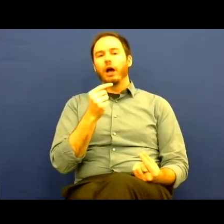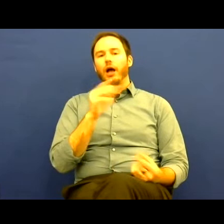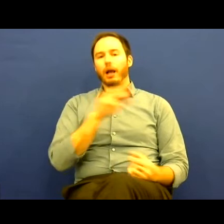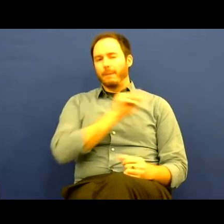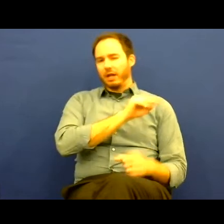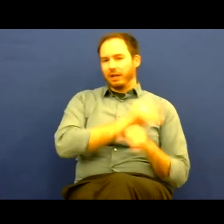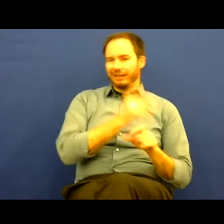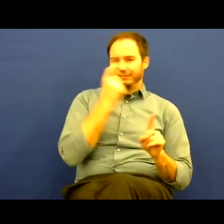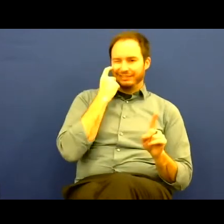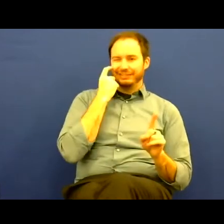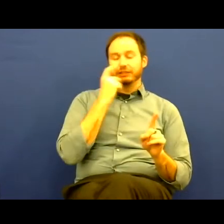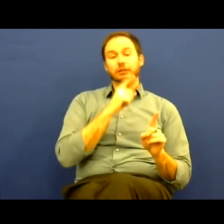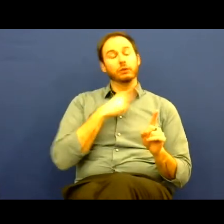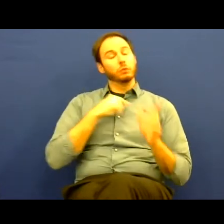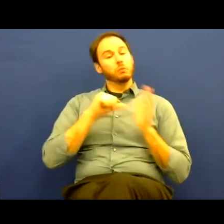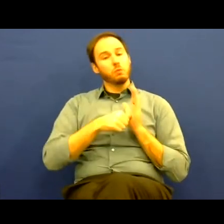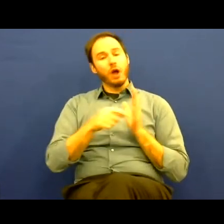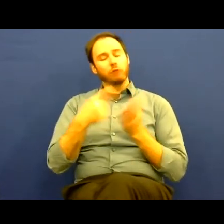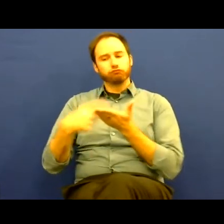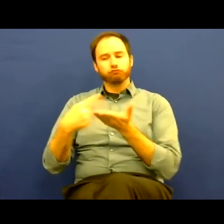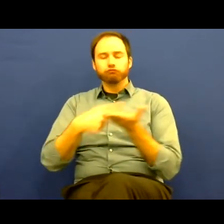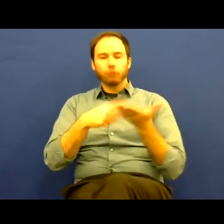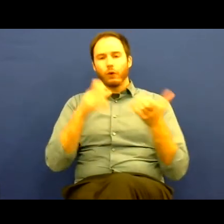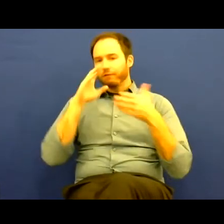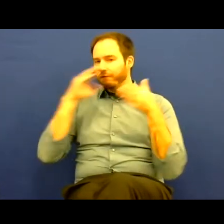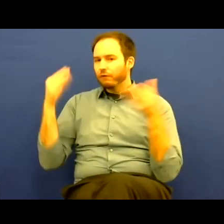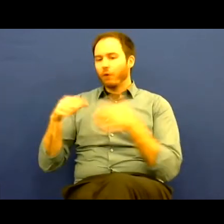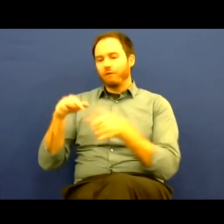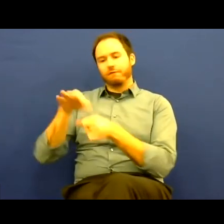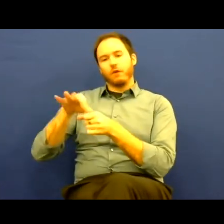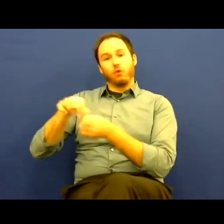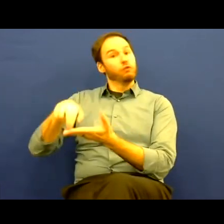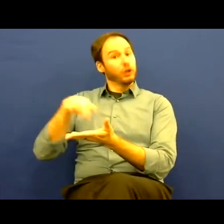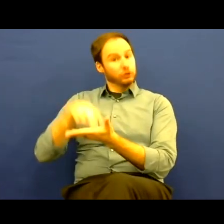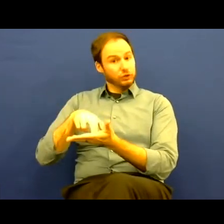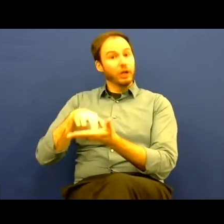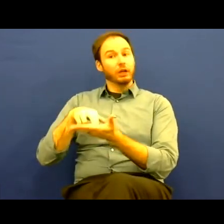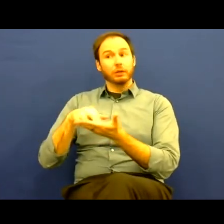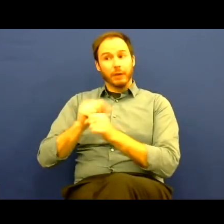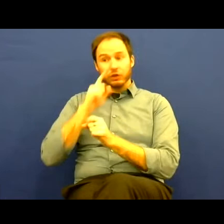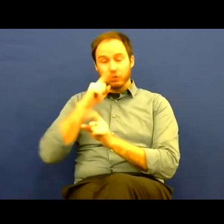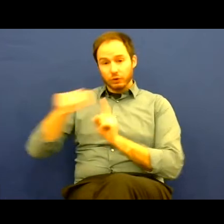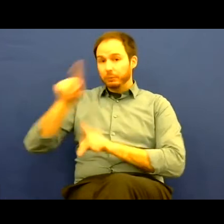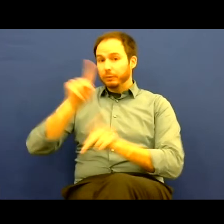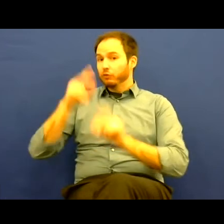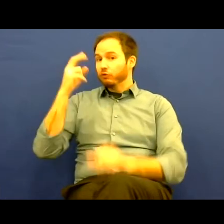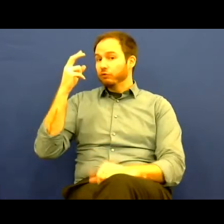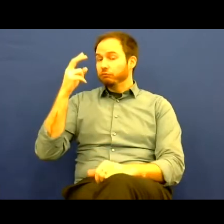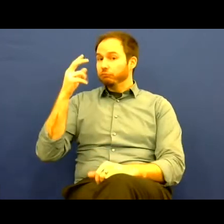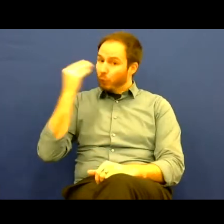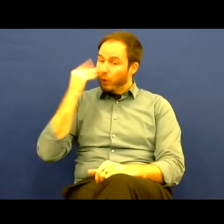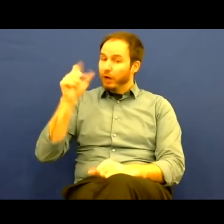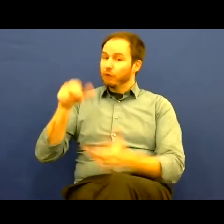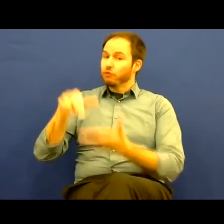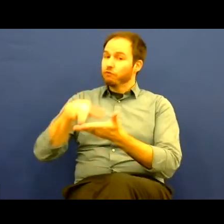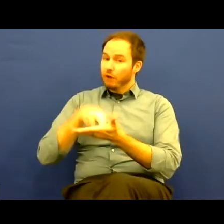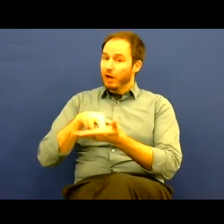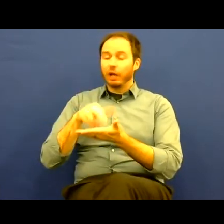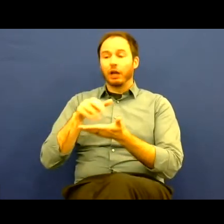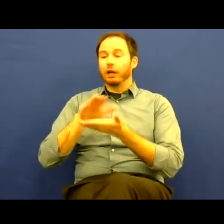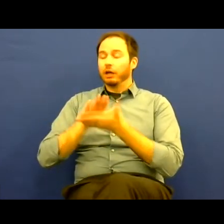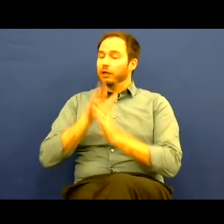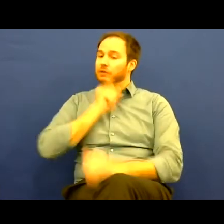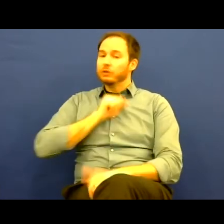night. And I was very impressed. They want to focus on voter registration, especially making people aware that you can register to vote as soon as